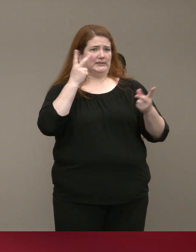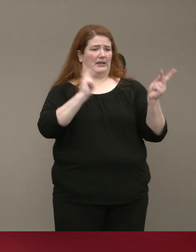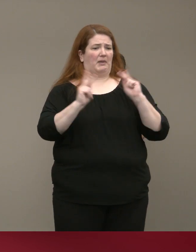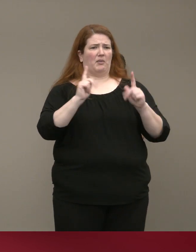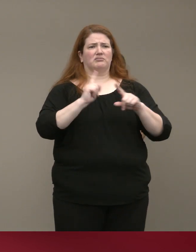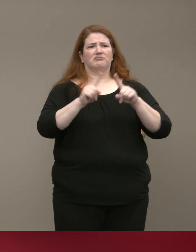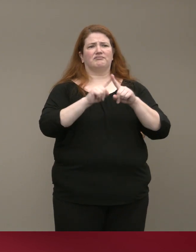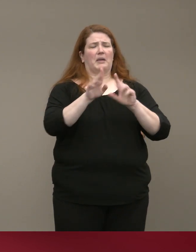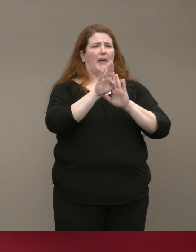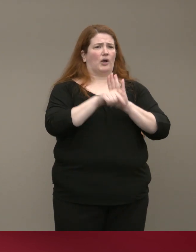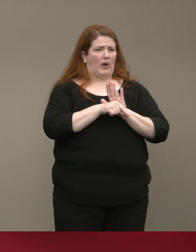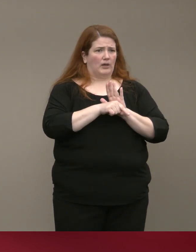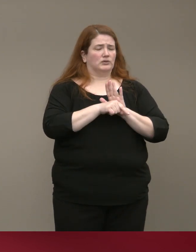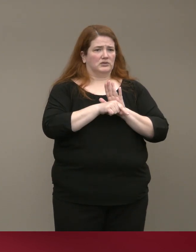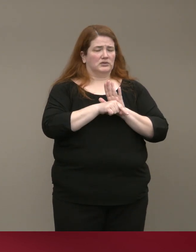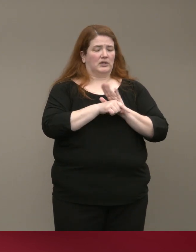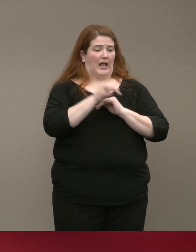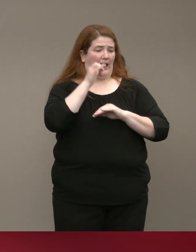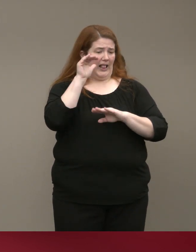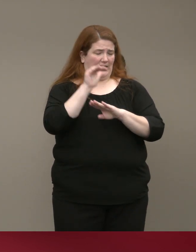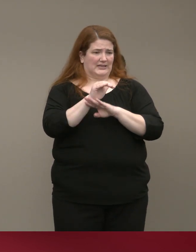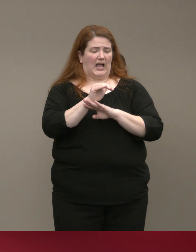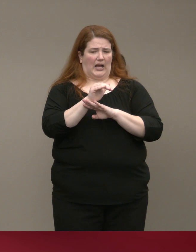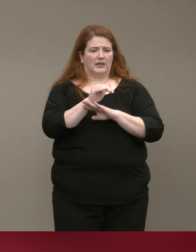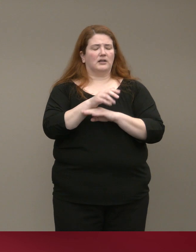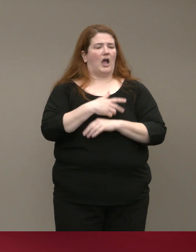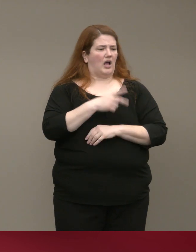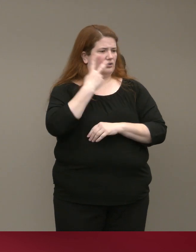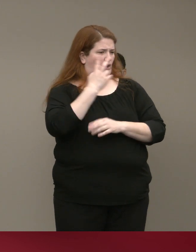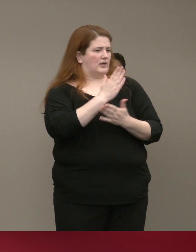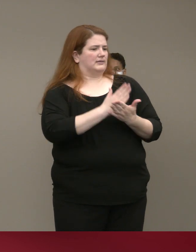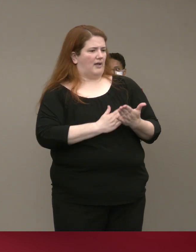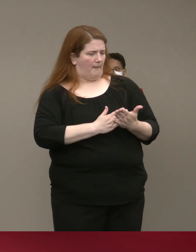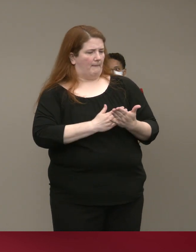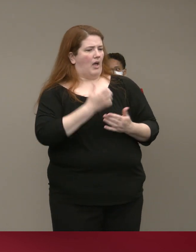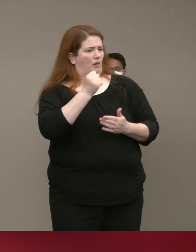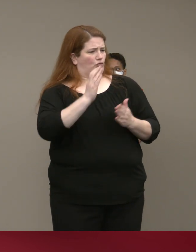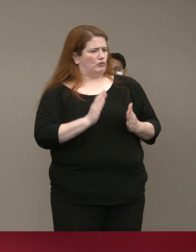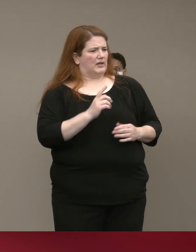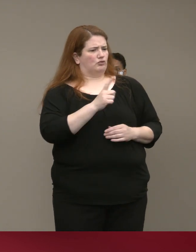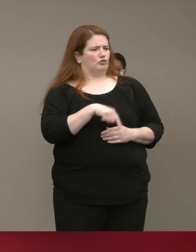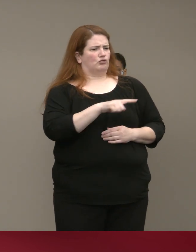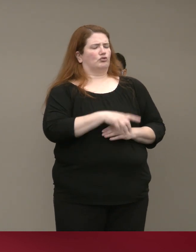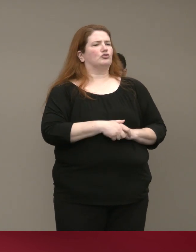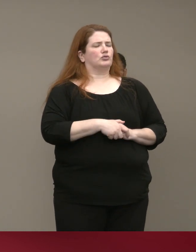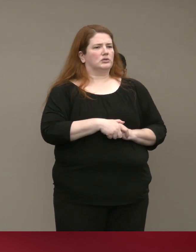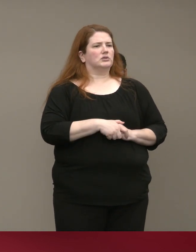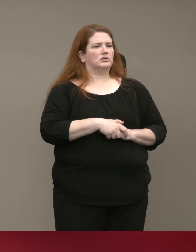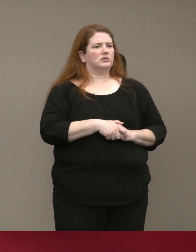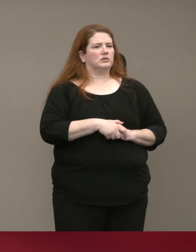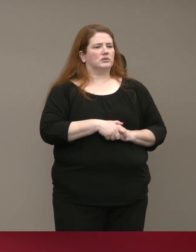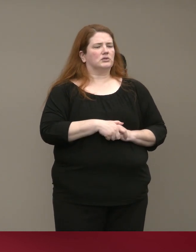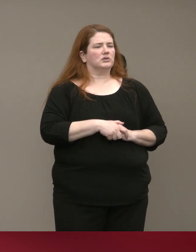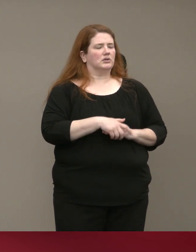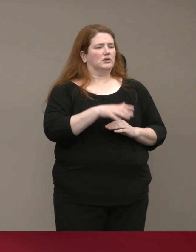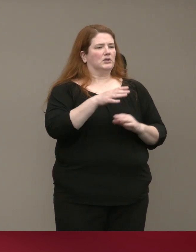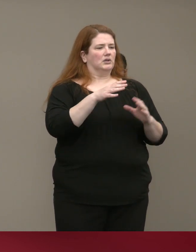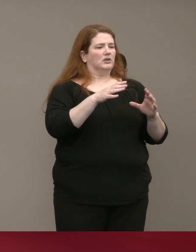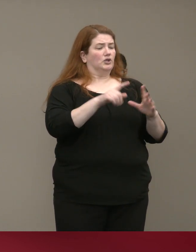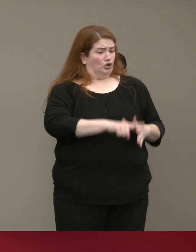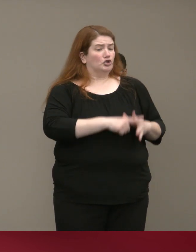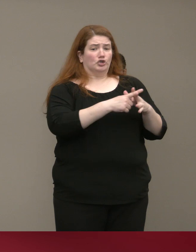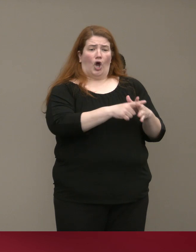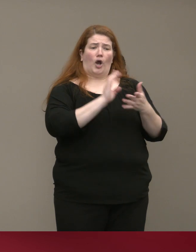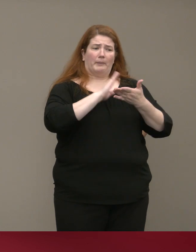from a lot of different backgrounds. Last night, I saw some of the protesters that turned into rioters,